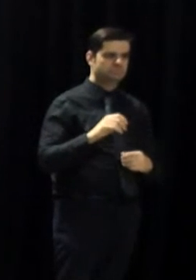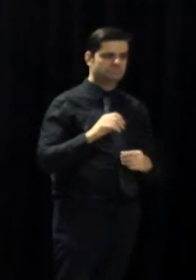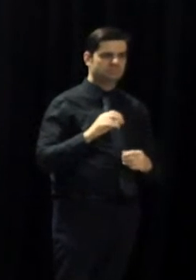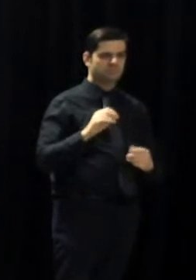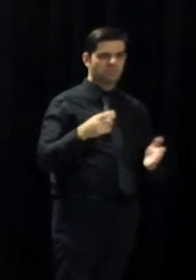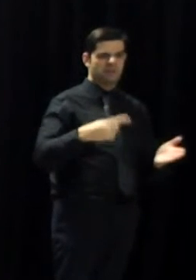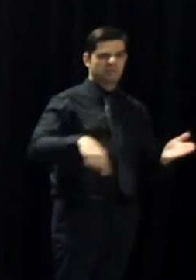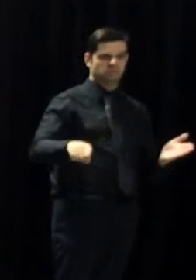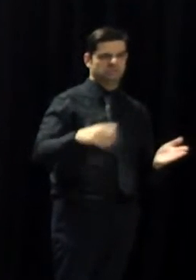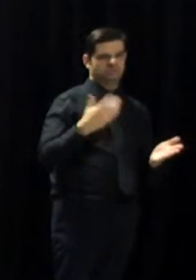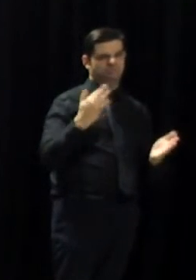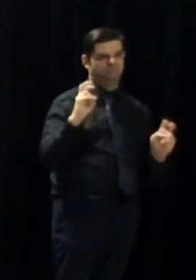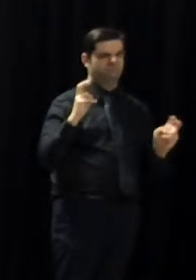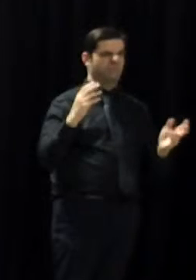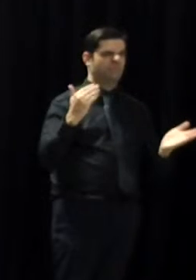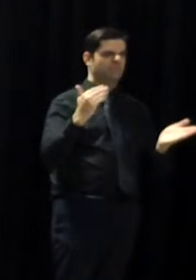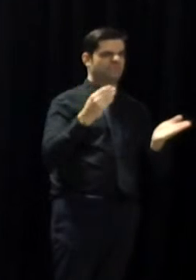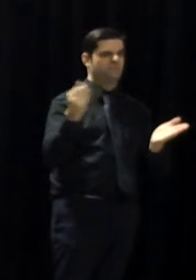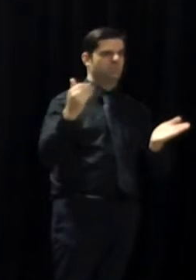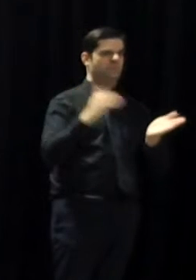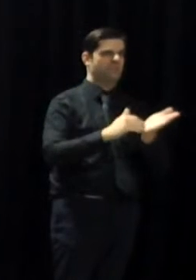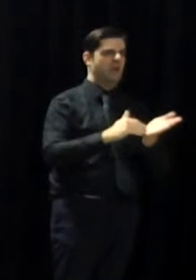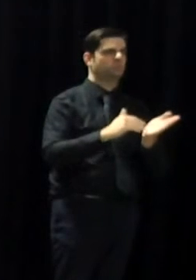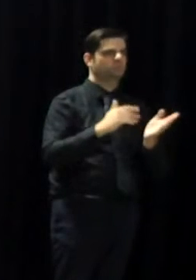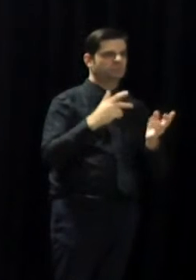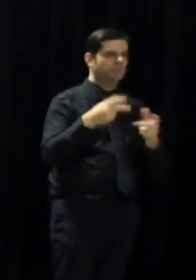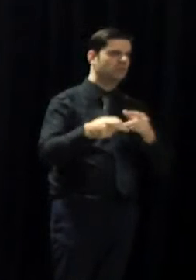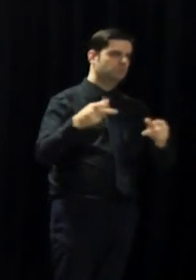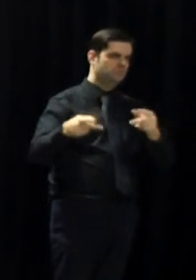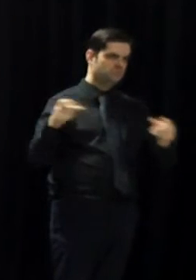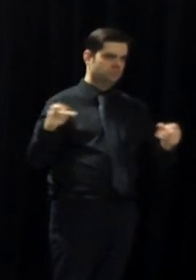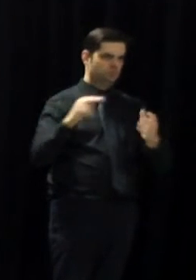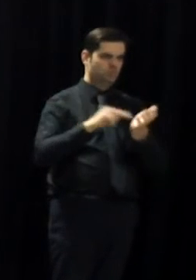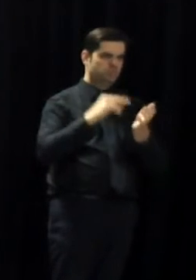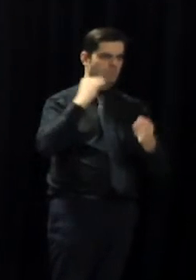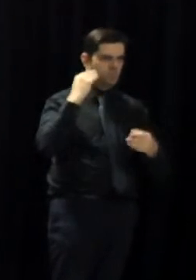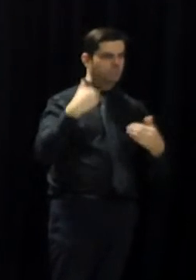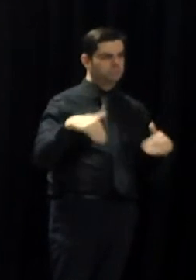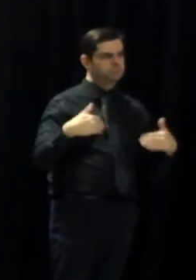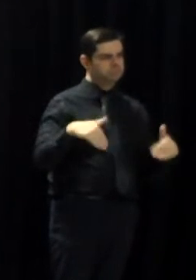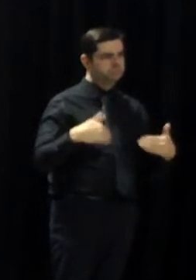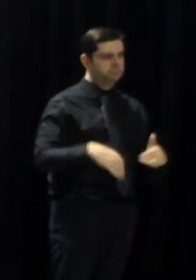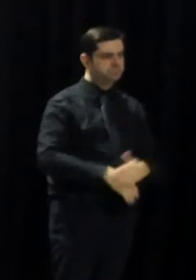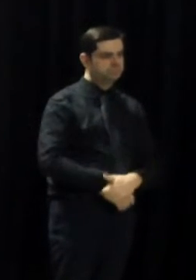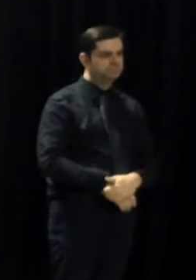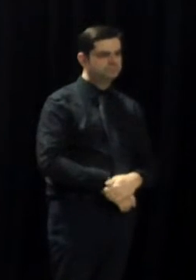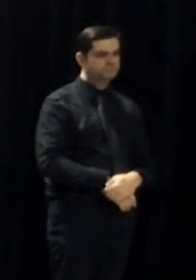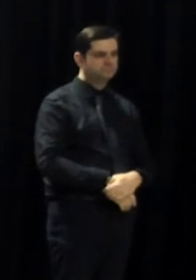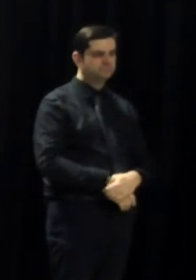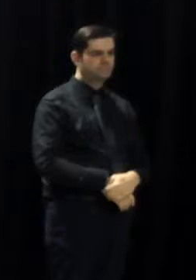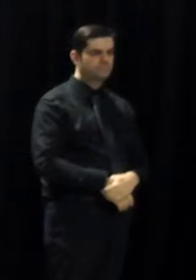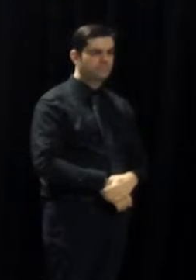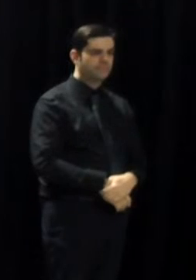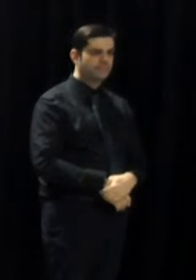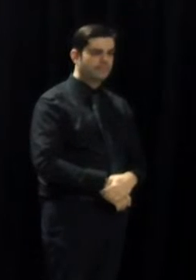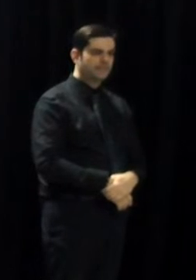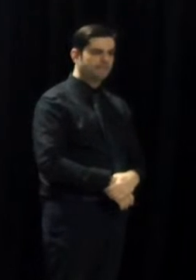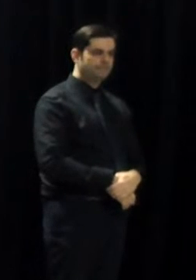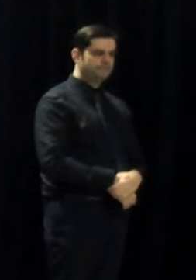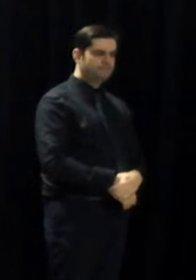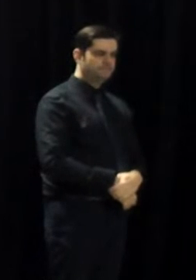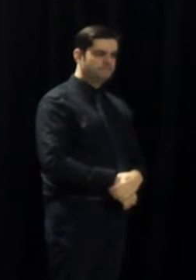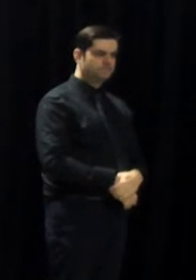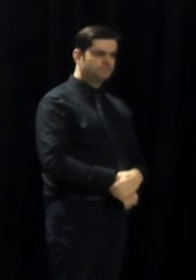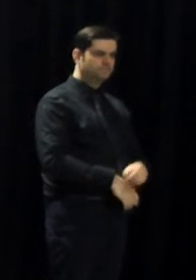for hospitalized nursing home residents stand? We have been having lots of questions come back. We've been answering lots